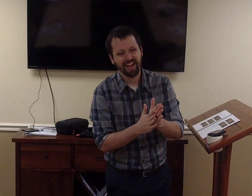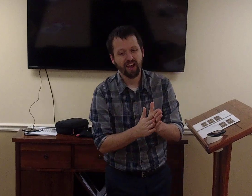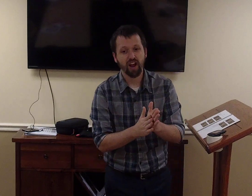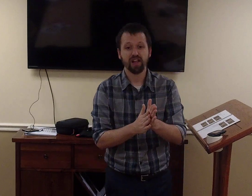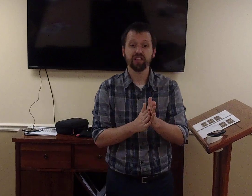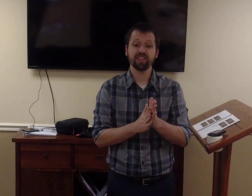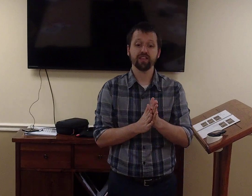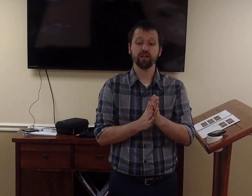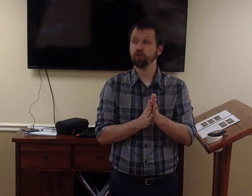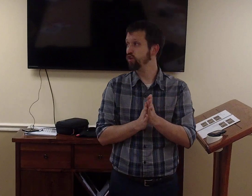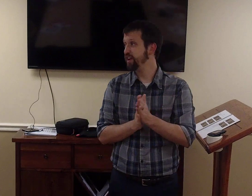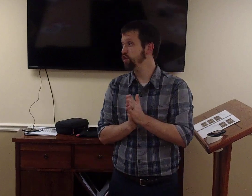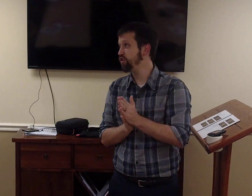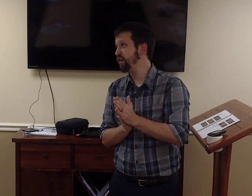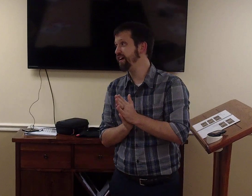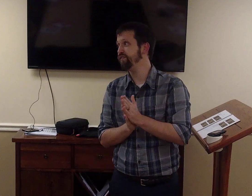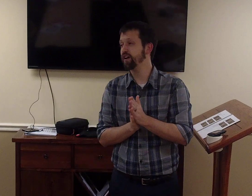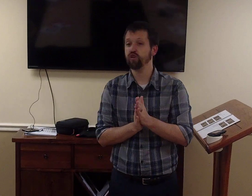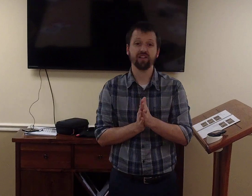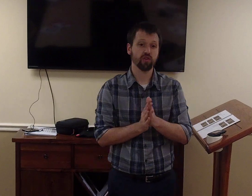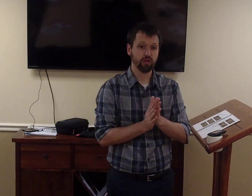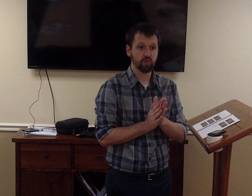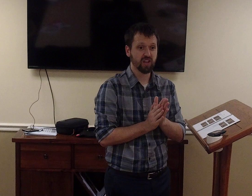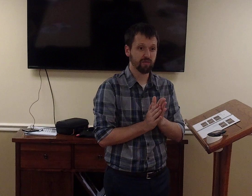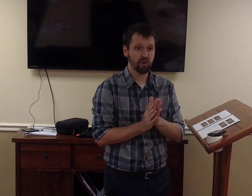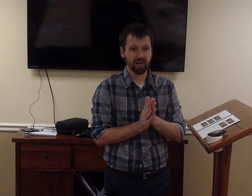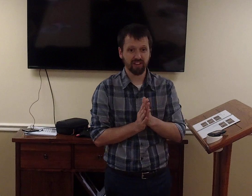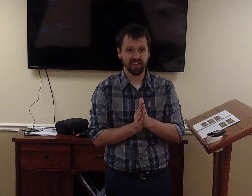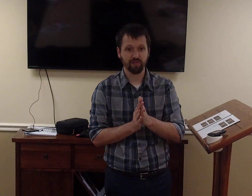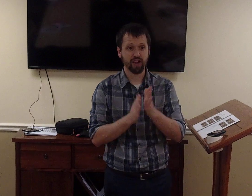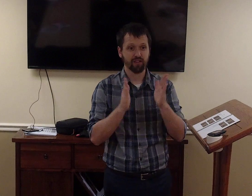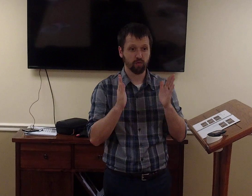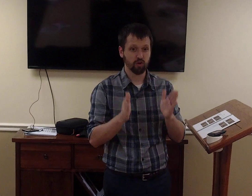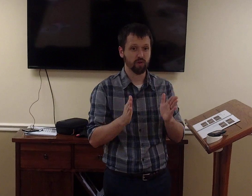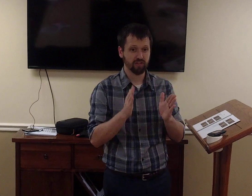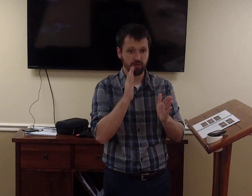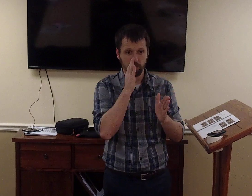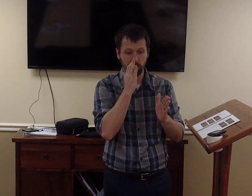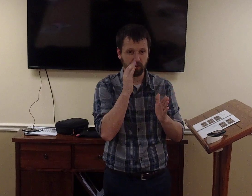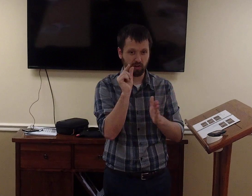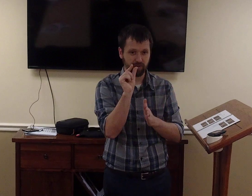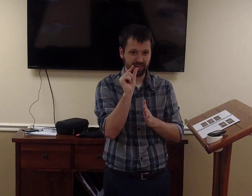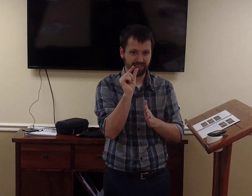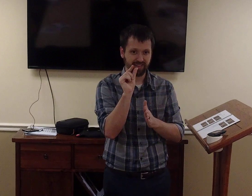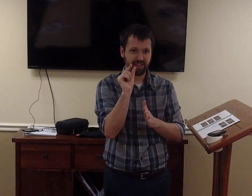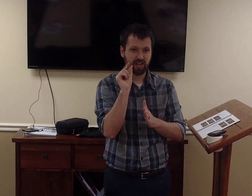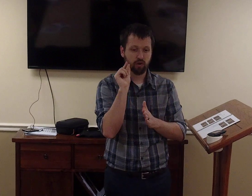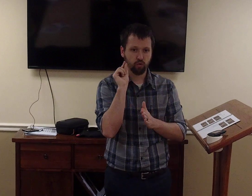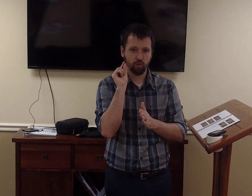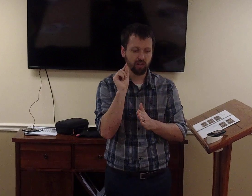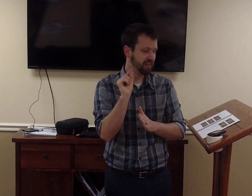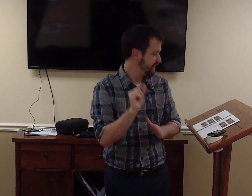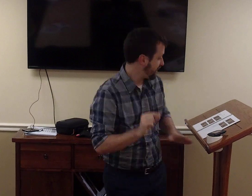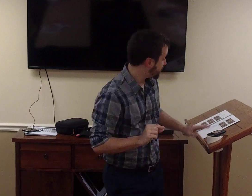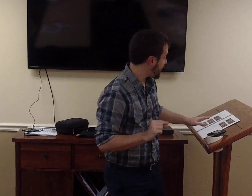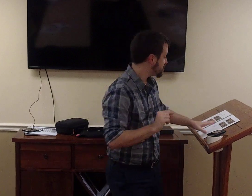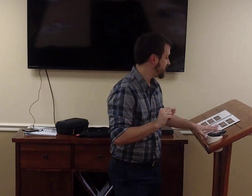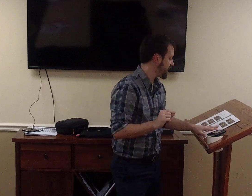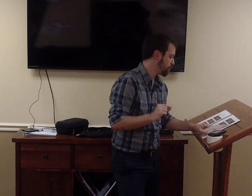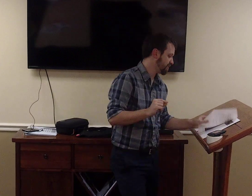All right, I know I told you to talk more about classifiers, and we're going to a little bit. We'll really dig in. It kind of works out